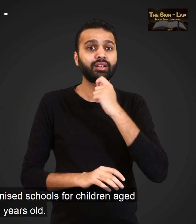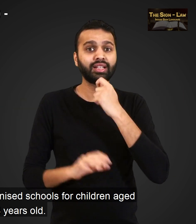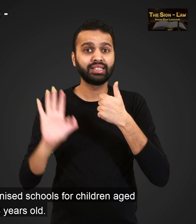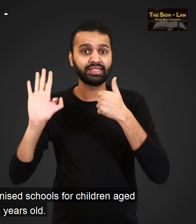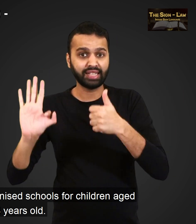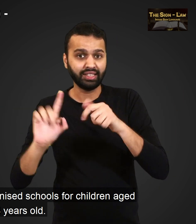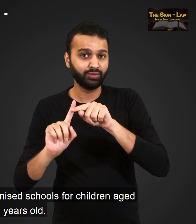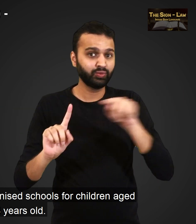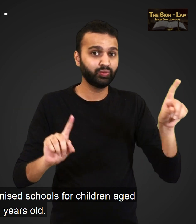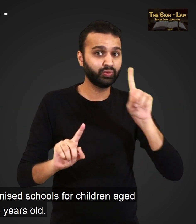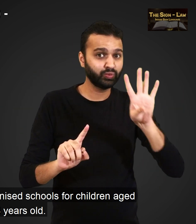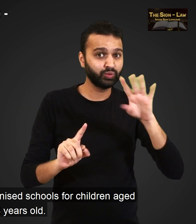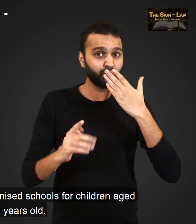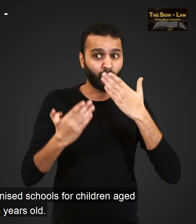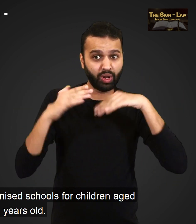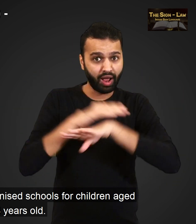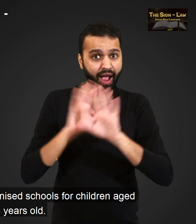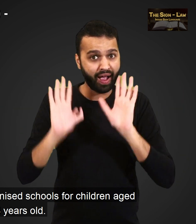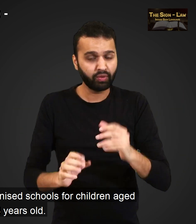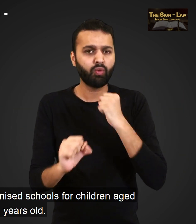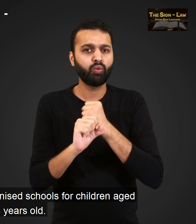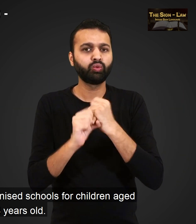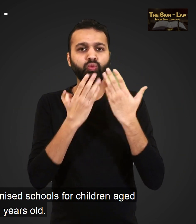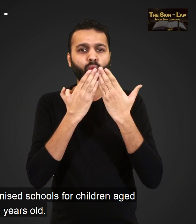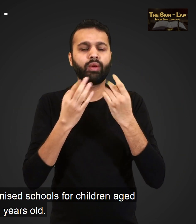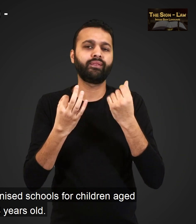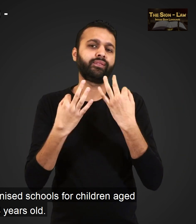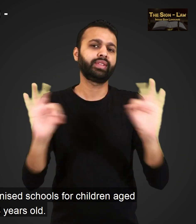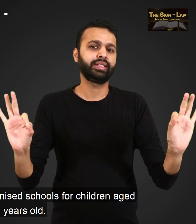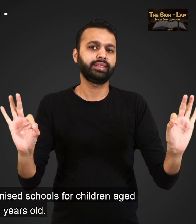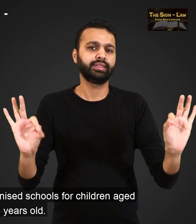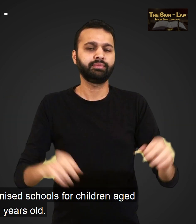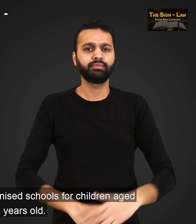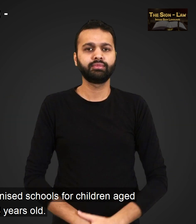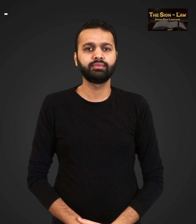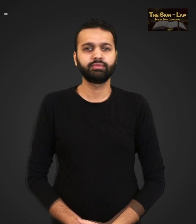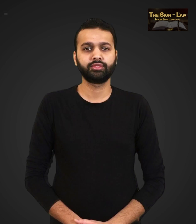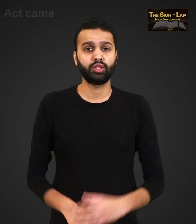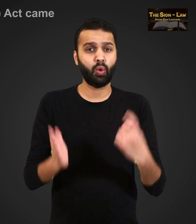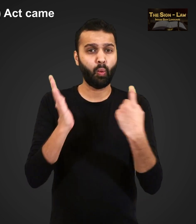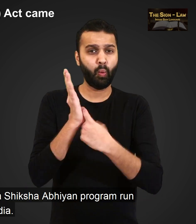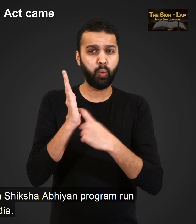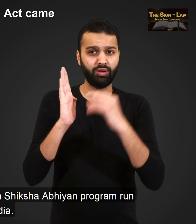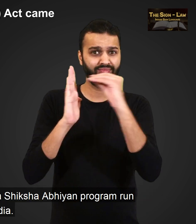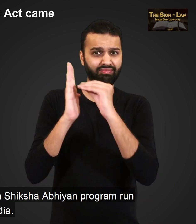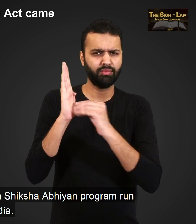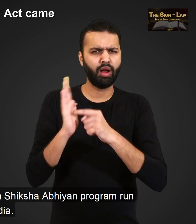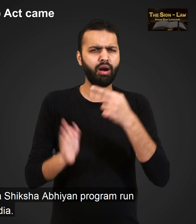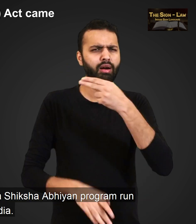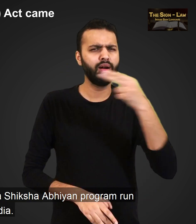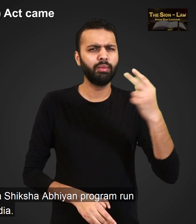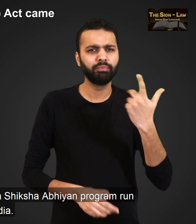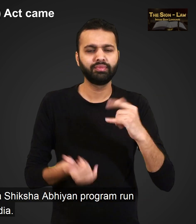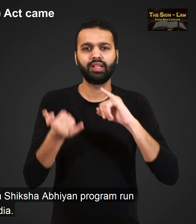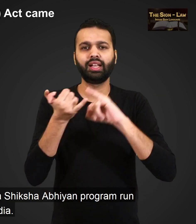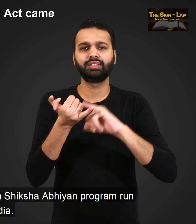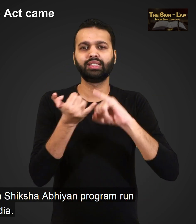government-recognized schools for children aged between 6 and 14 years old. This policy was part of the huge